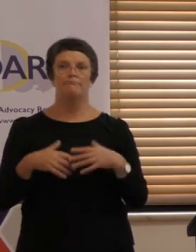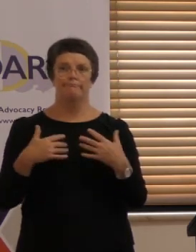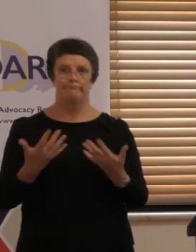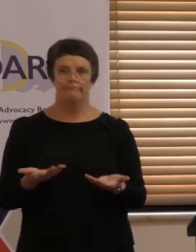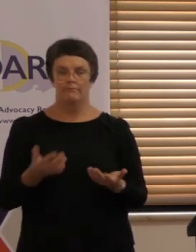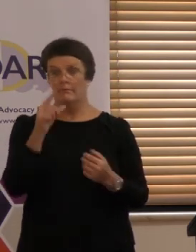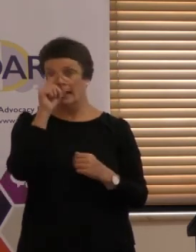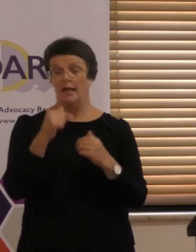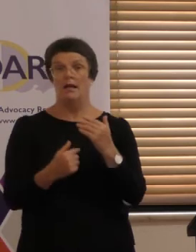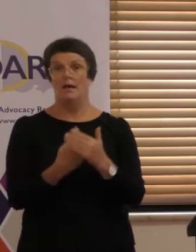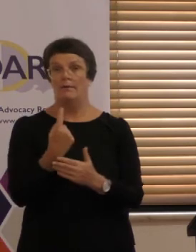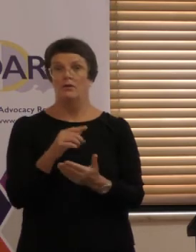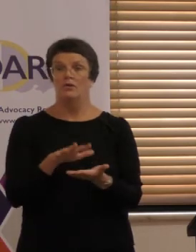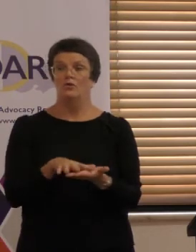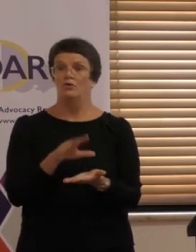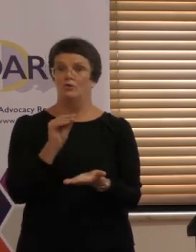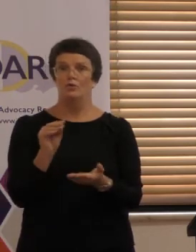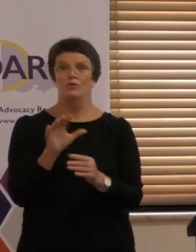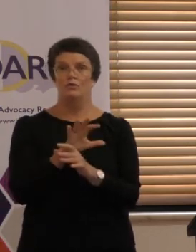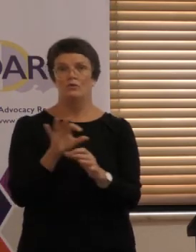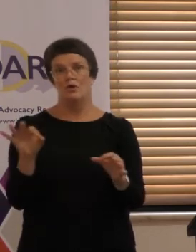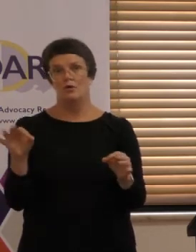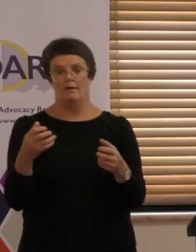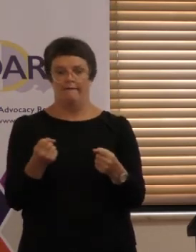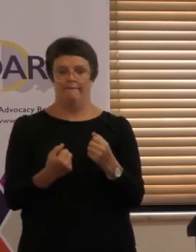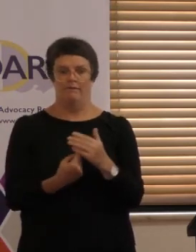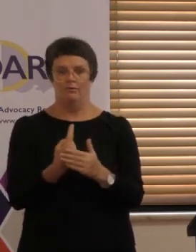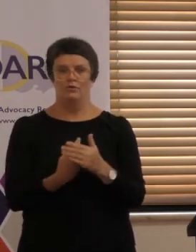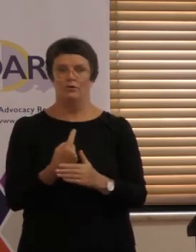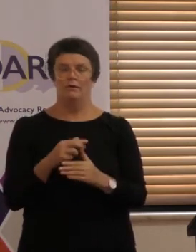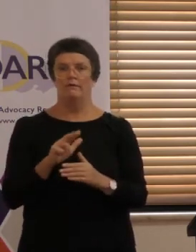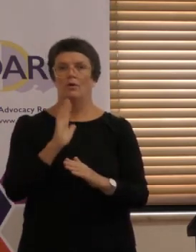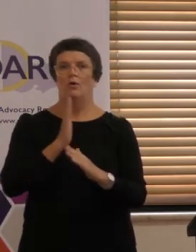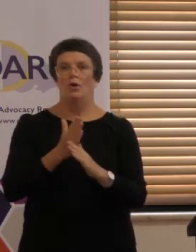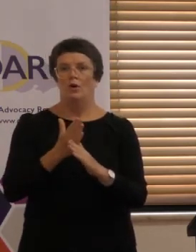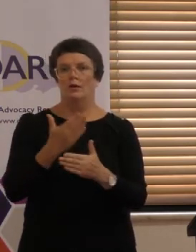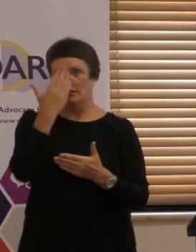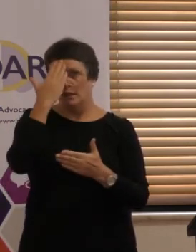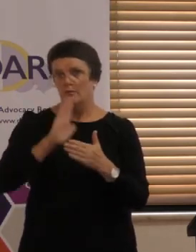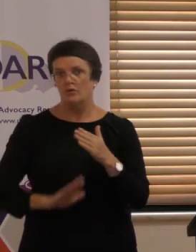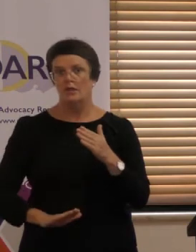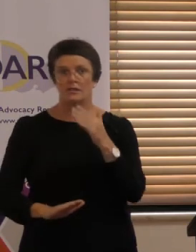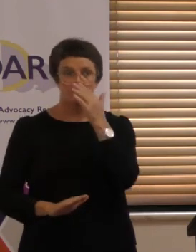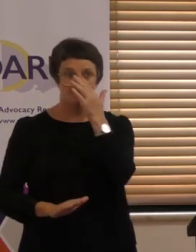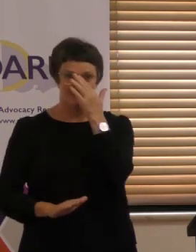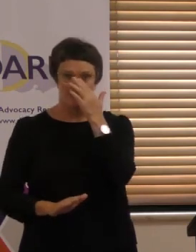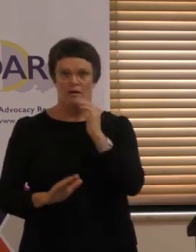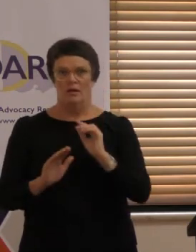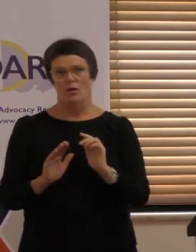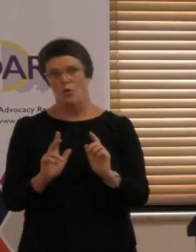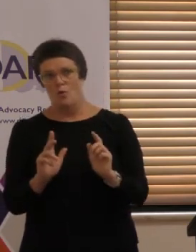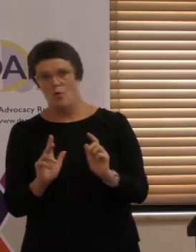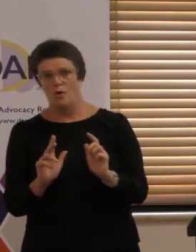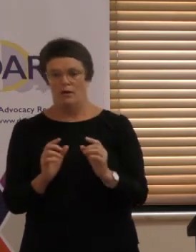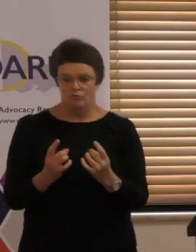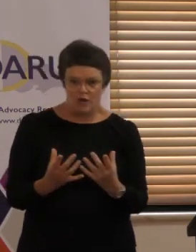happens is that students don't get to have work experience opportunities or those very early first jobs